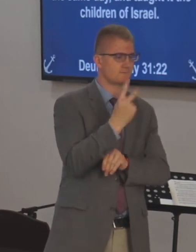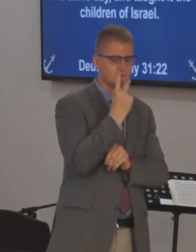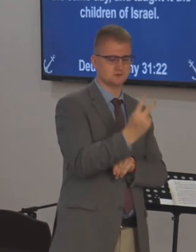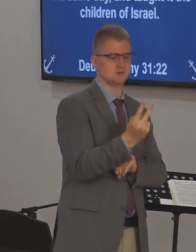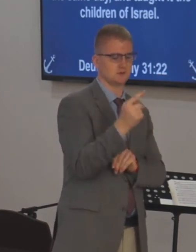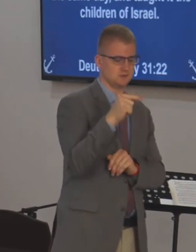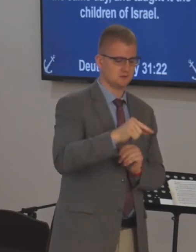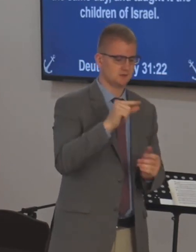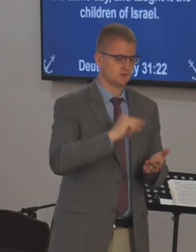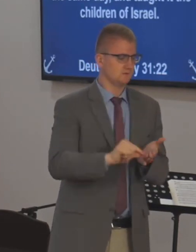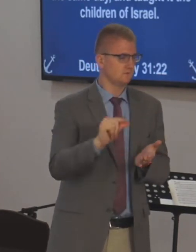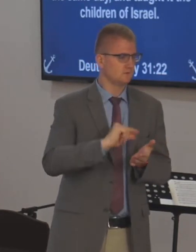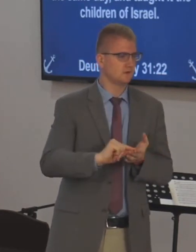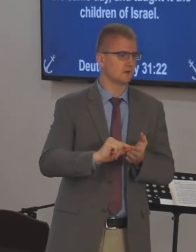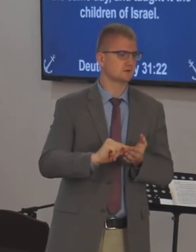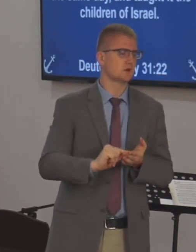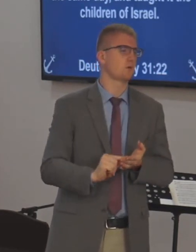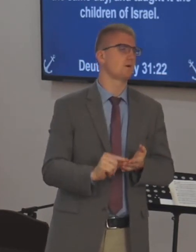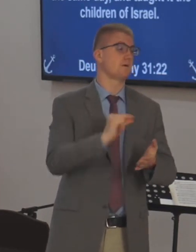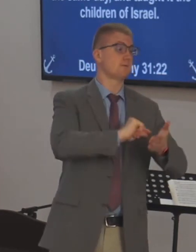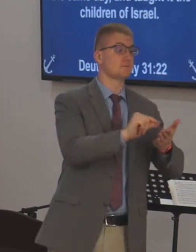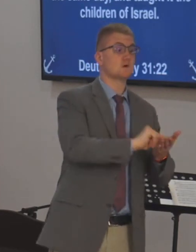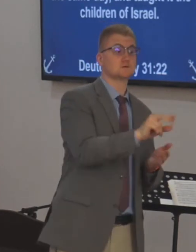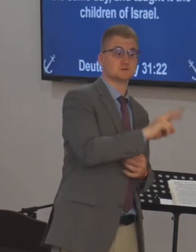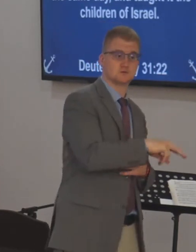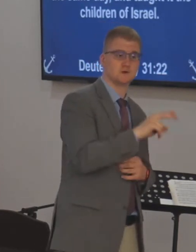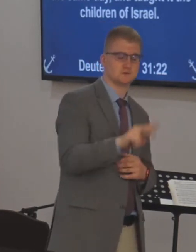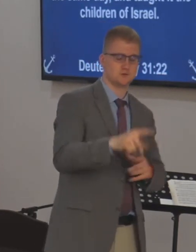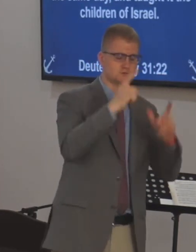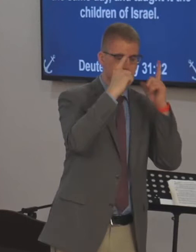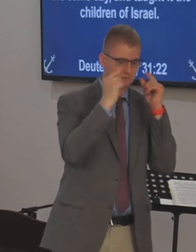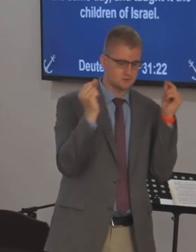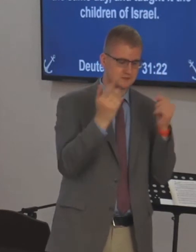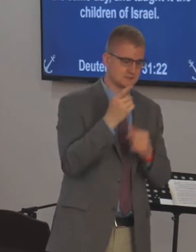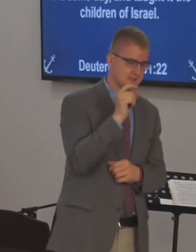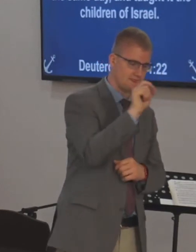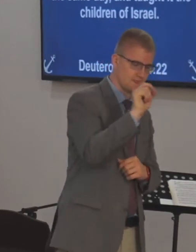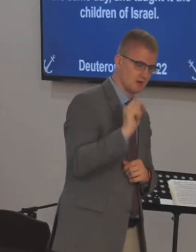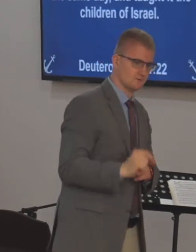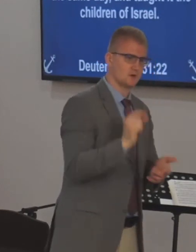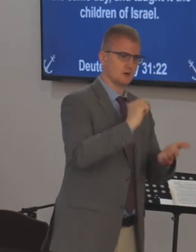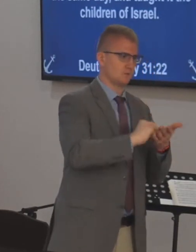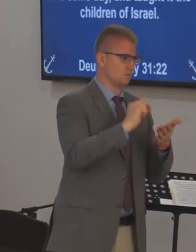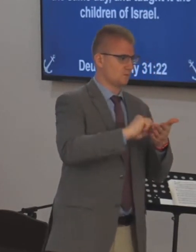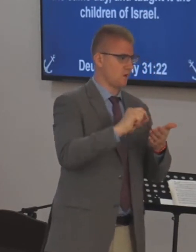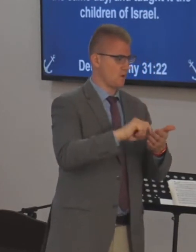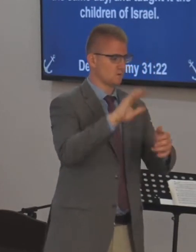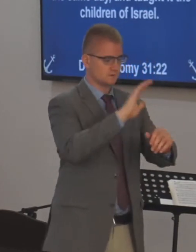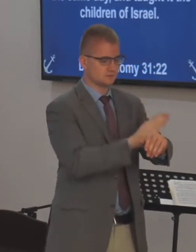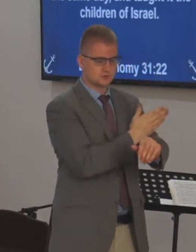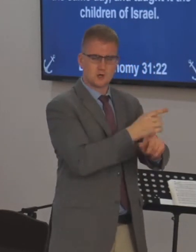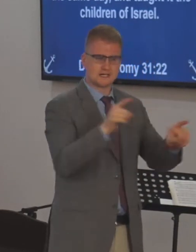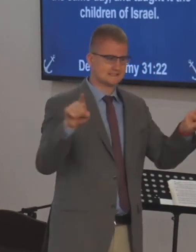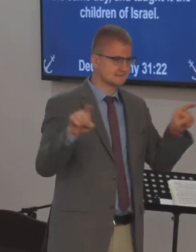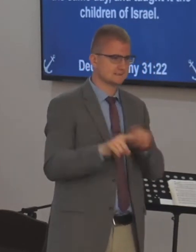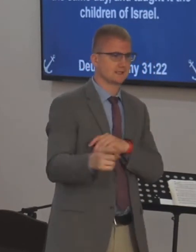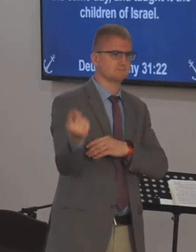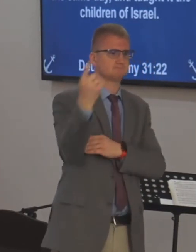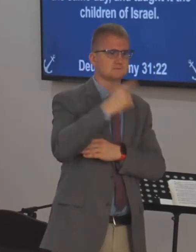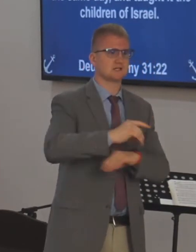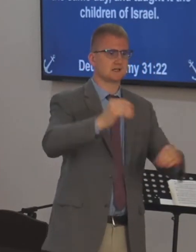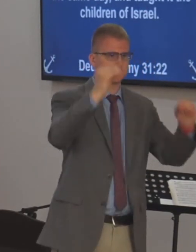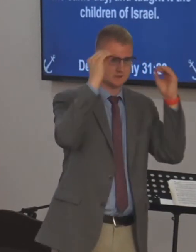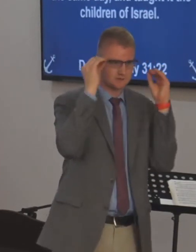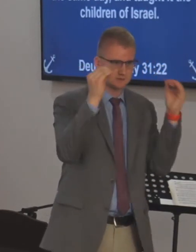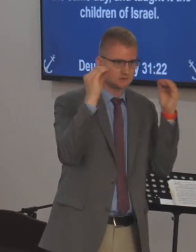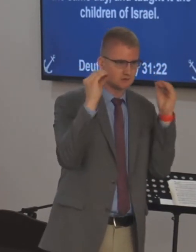verse. We're going to start with verse 22. Moses, therefore, wrote this song the same day and taught it